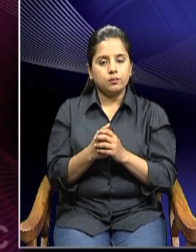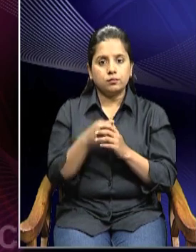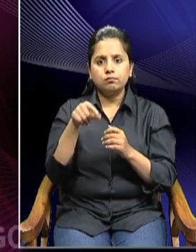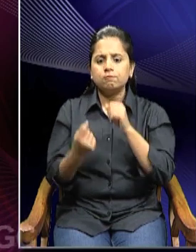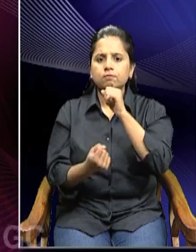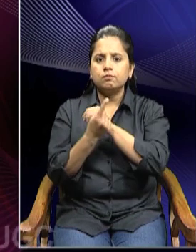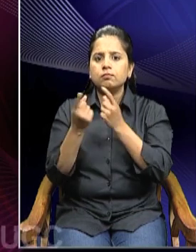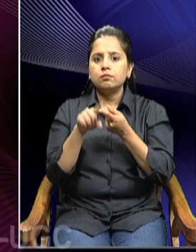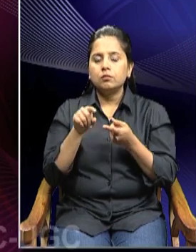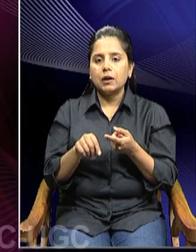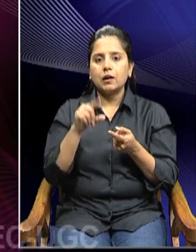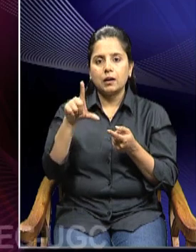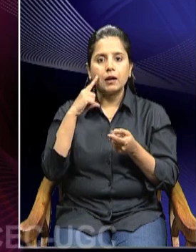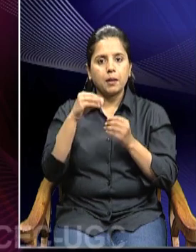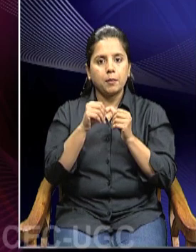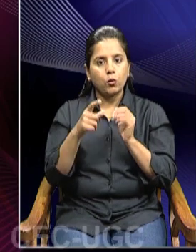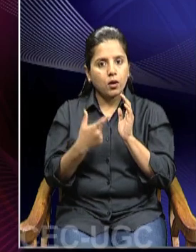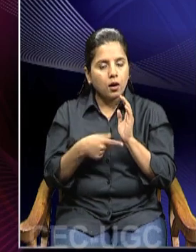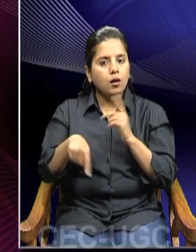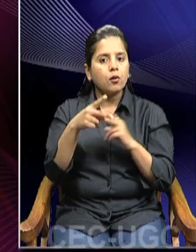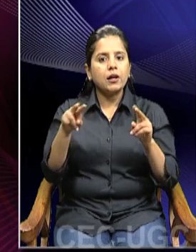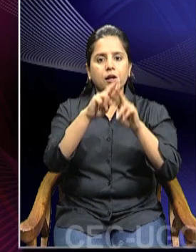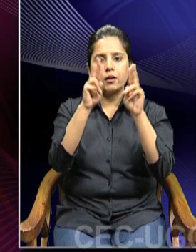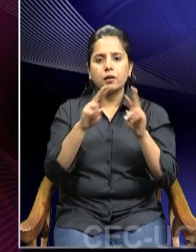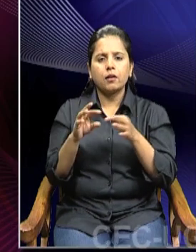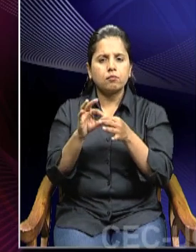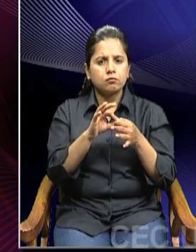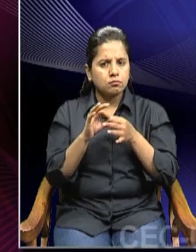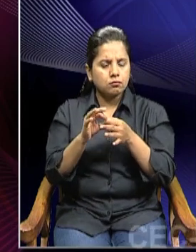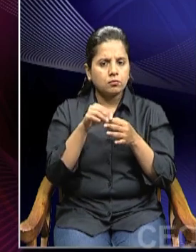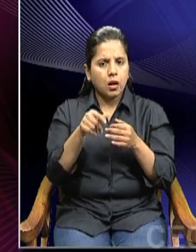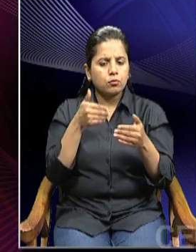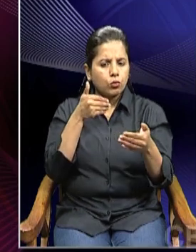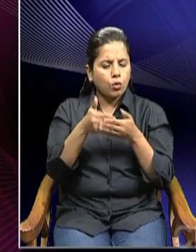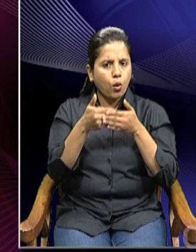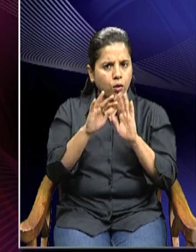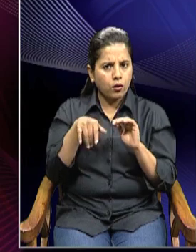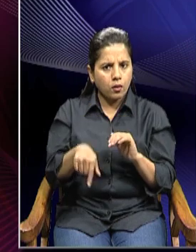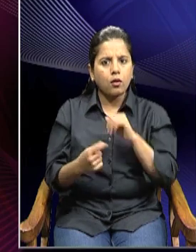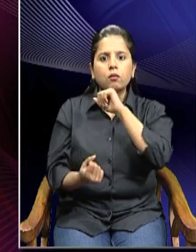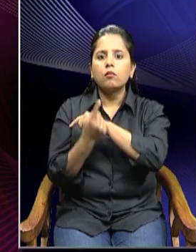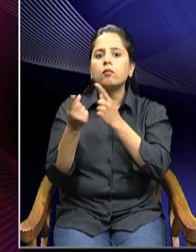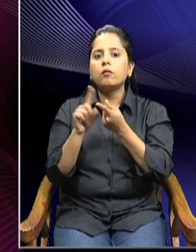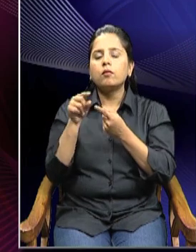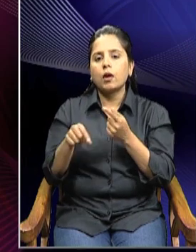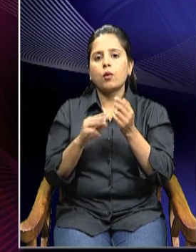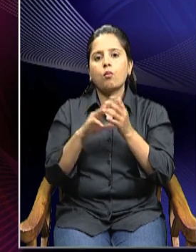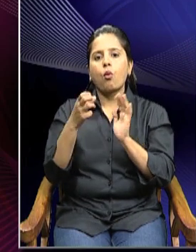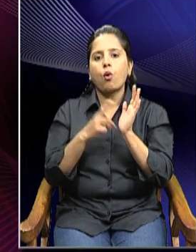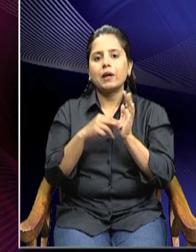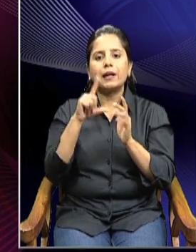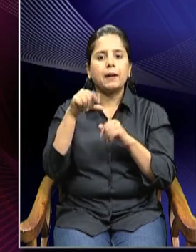emergence of liberal international relations is closely connected with the emergence of modern liberal